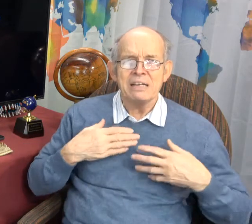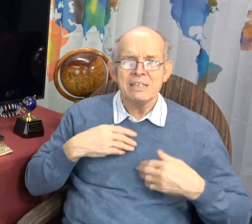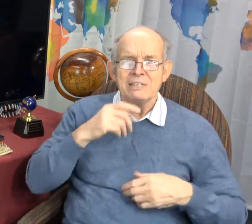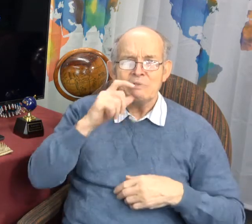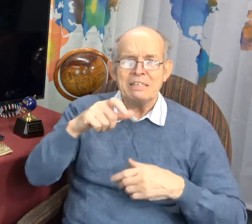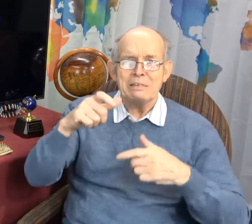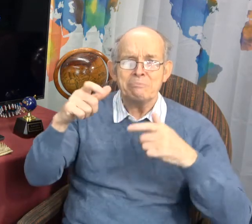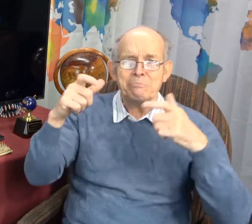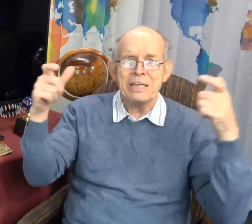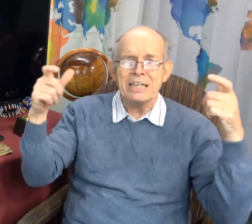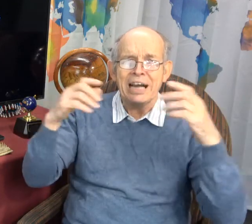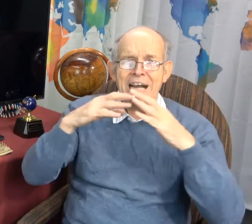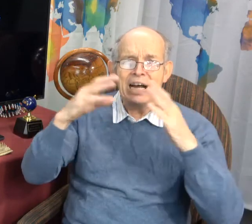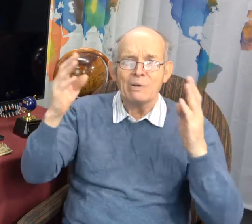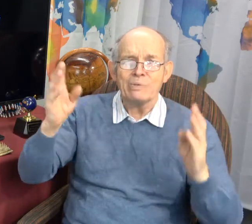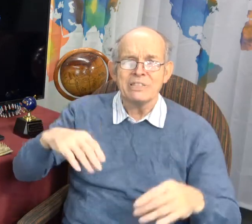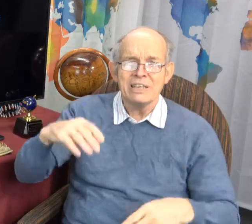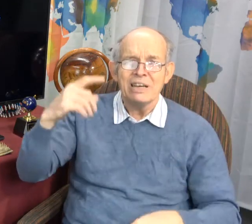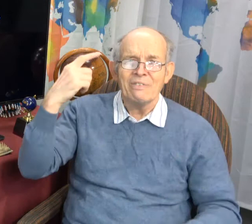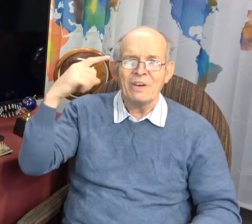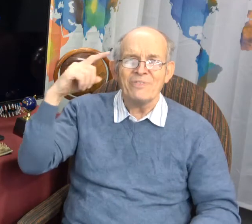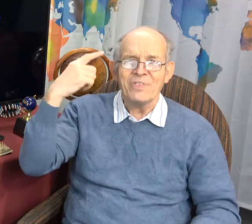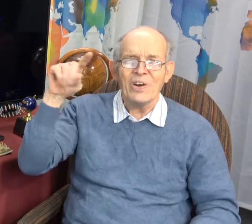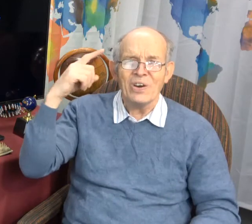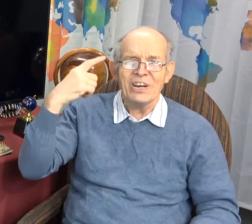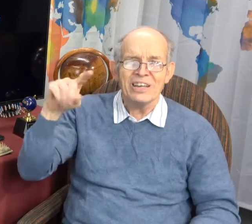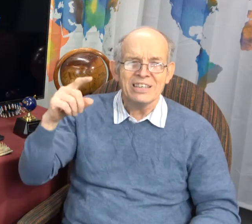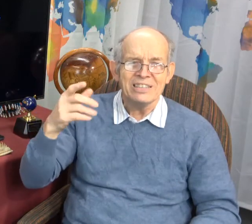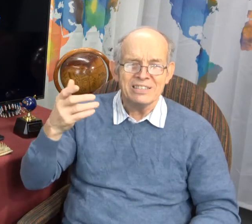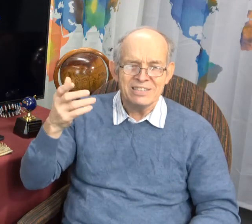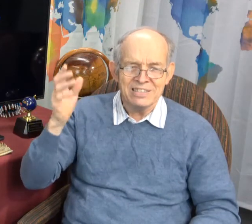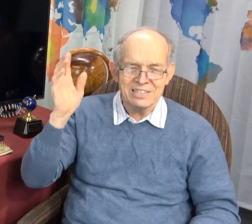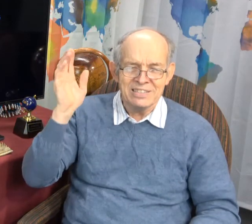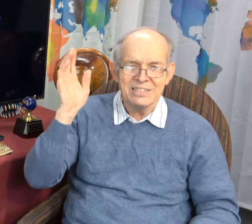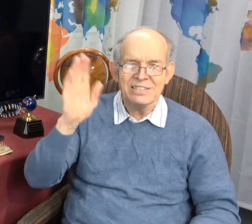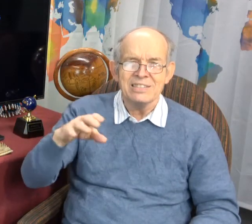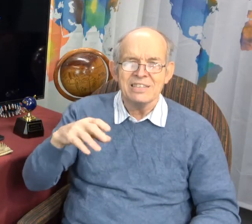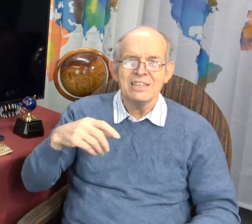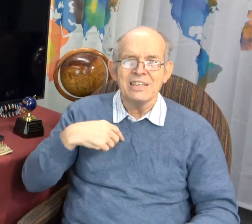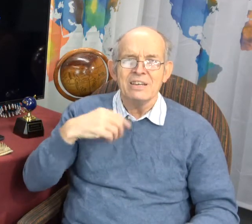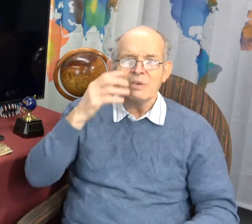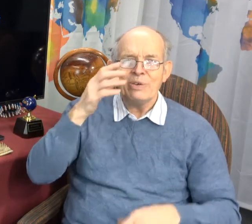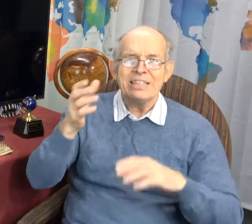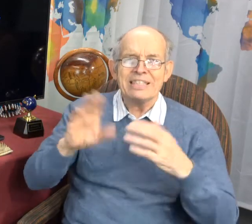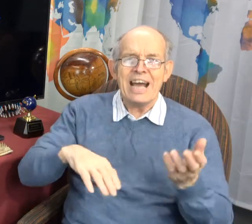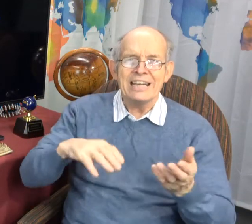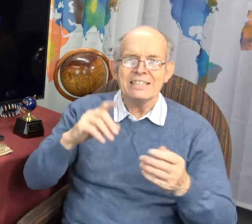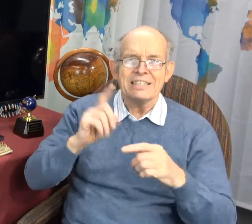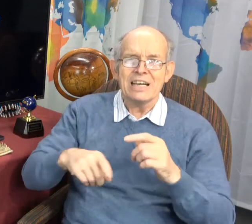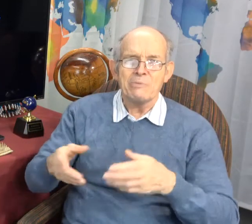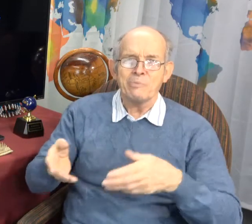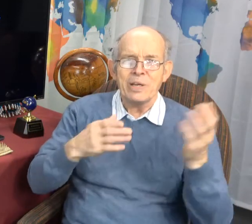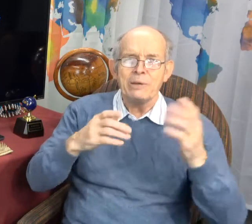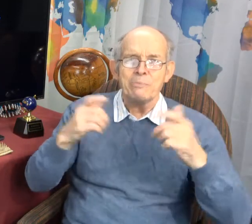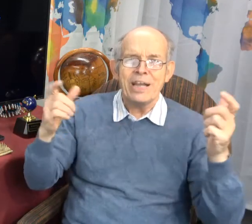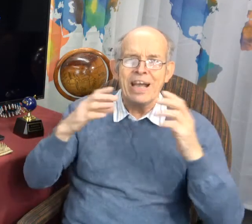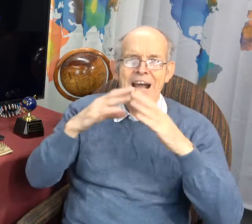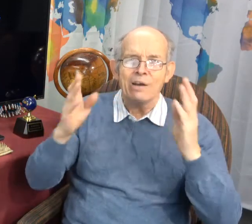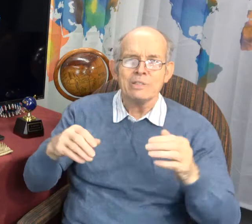with a big house for four. You die, can't be high with